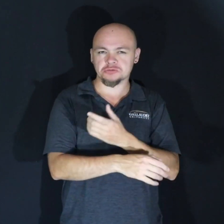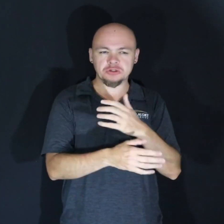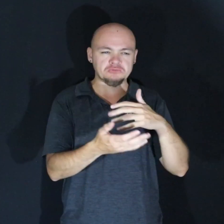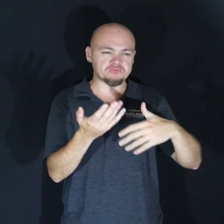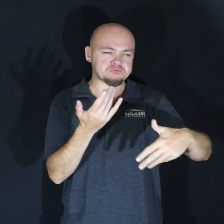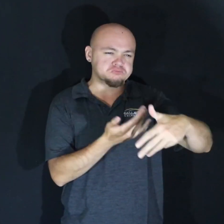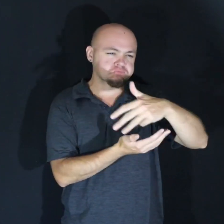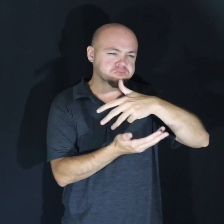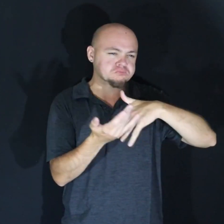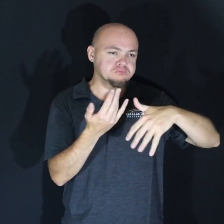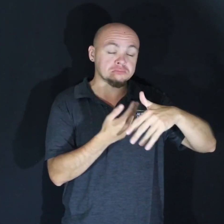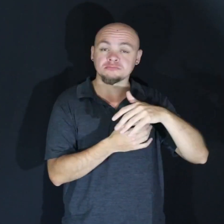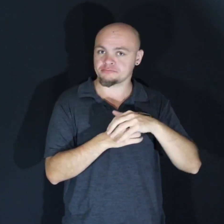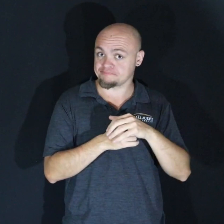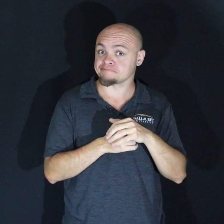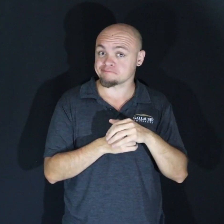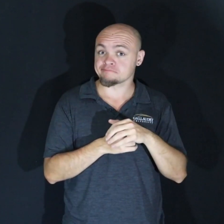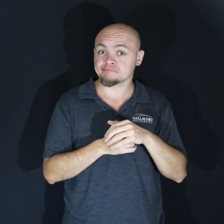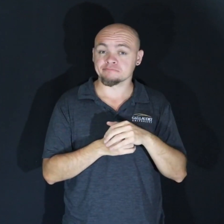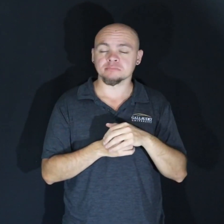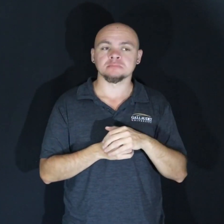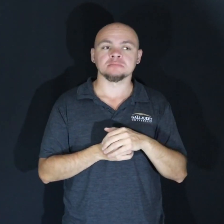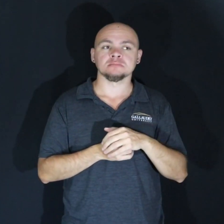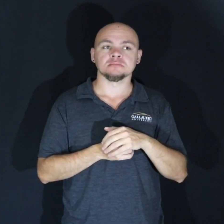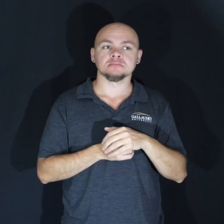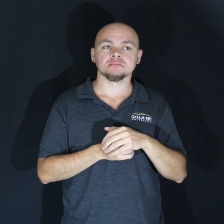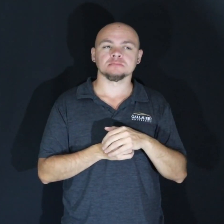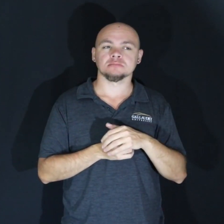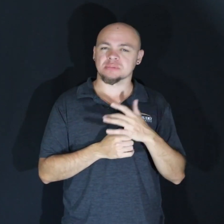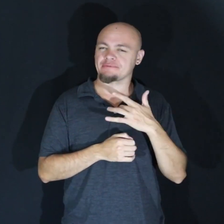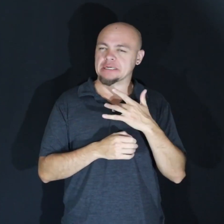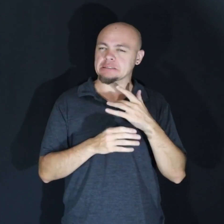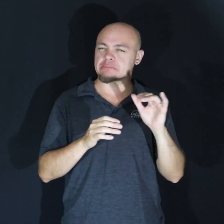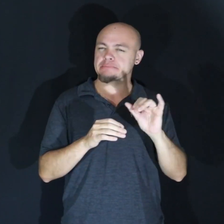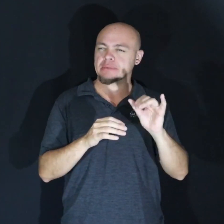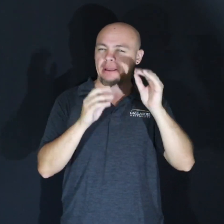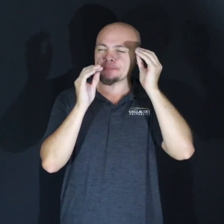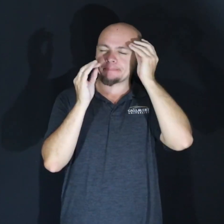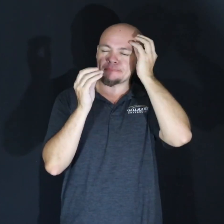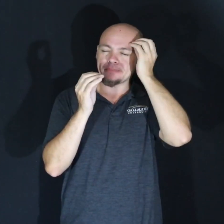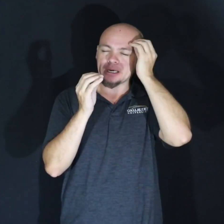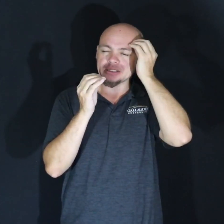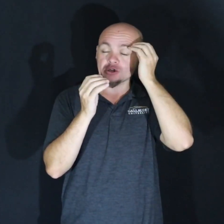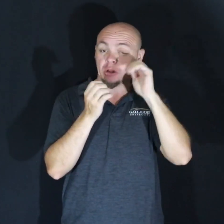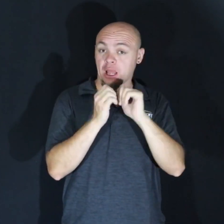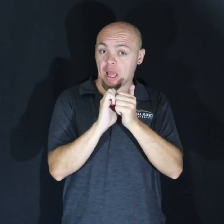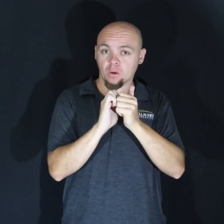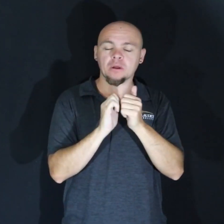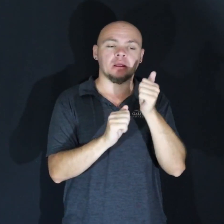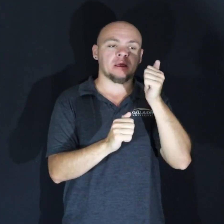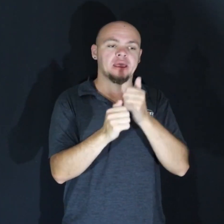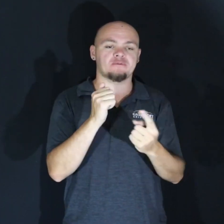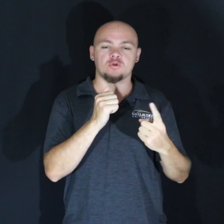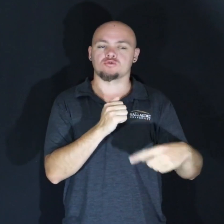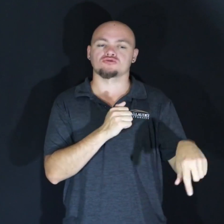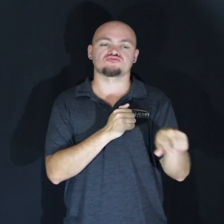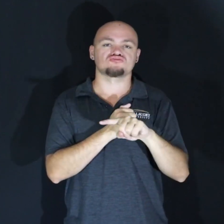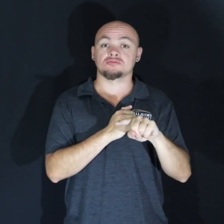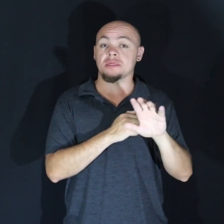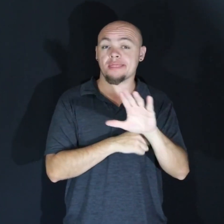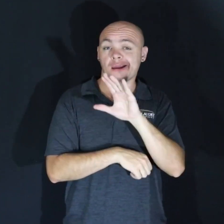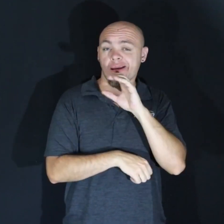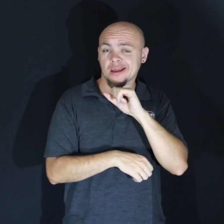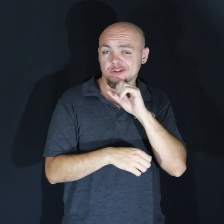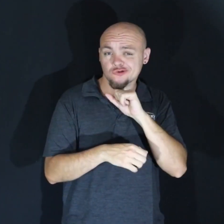sessions. There's a real sense of meditation that's achieved by everyone, no matter what their